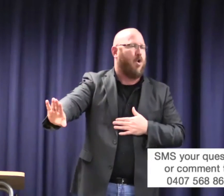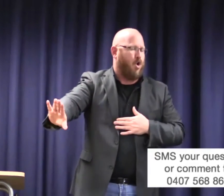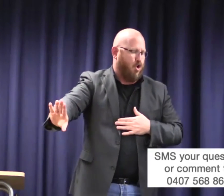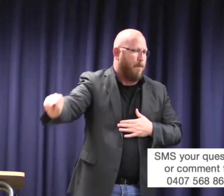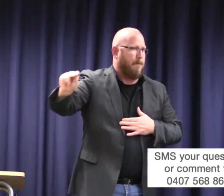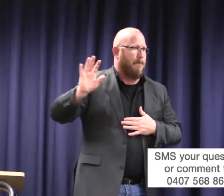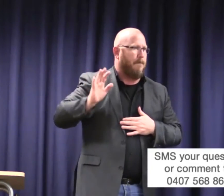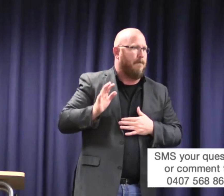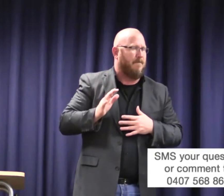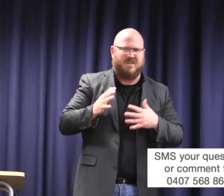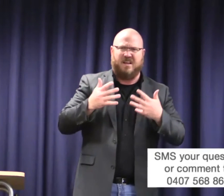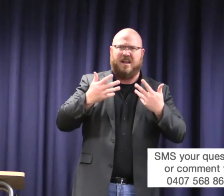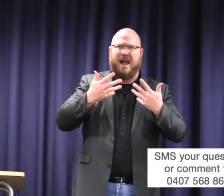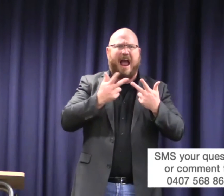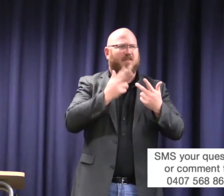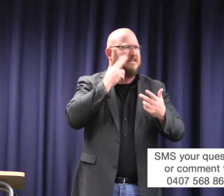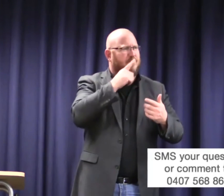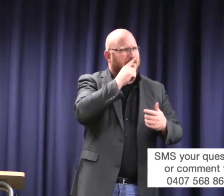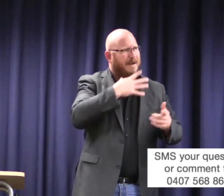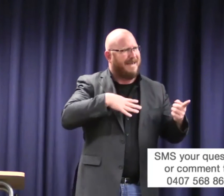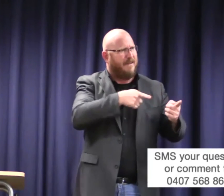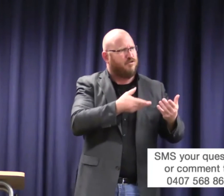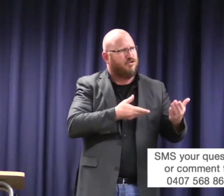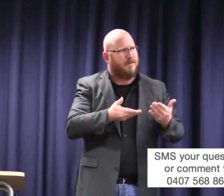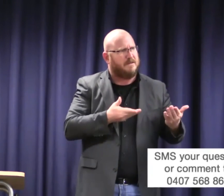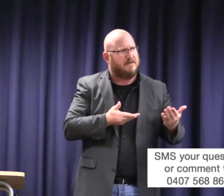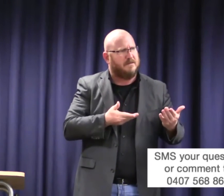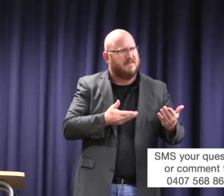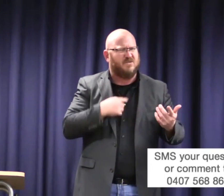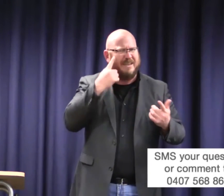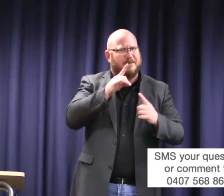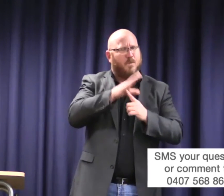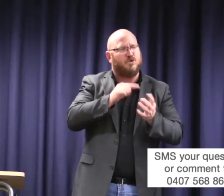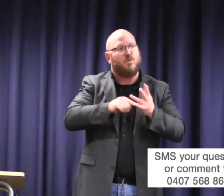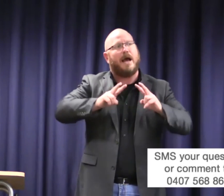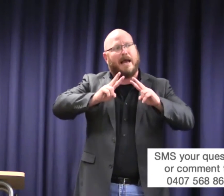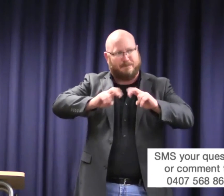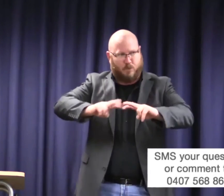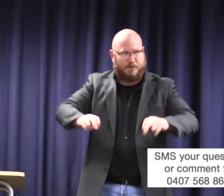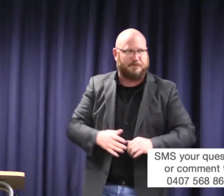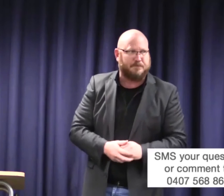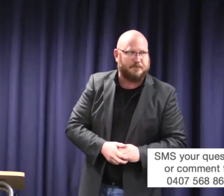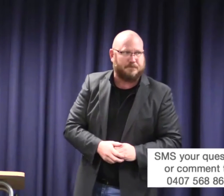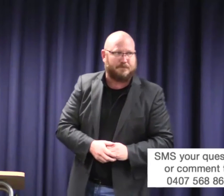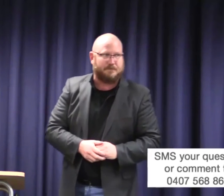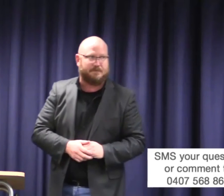approach is, rather than disregard it and say a blanket no, consider it. Let's explore its benefits.